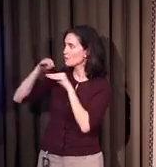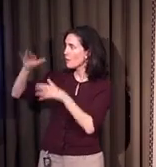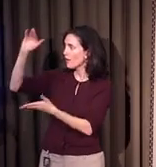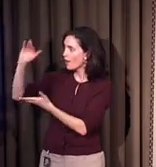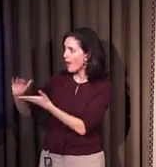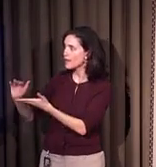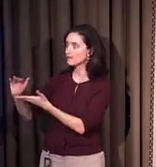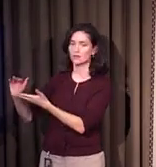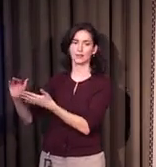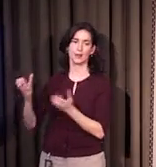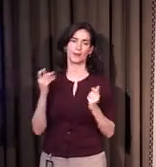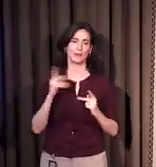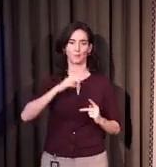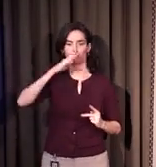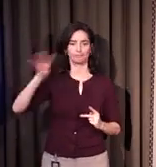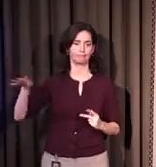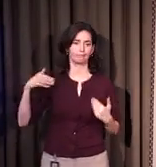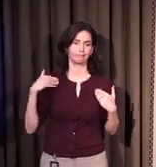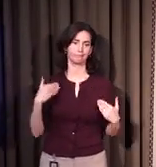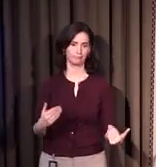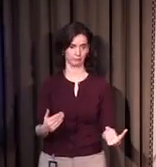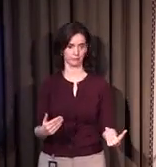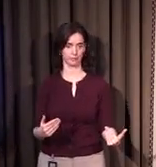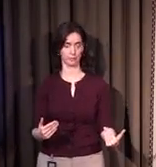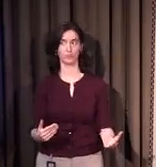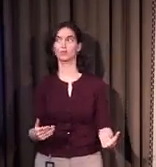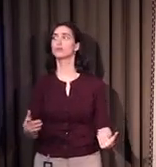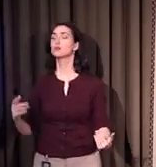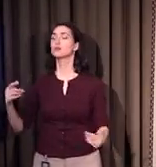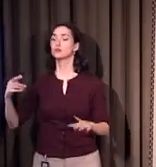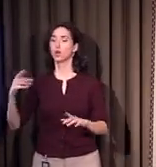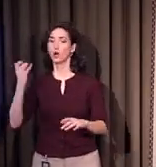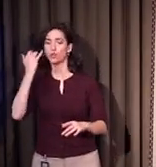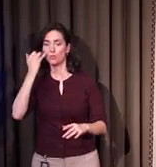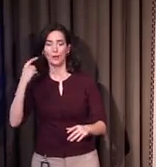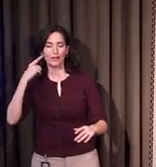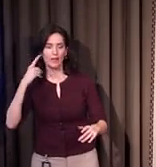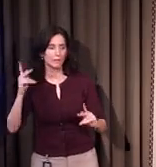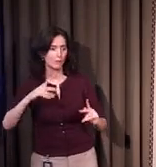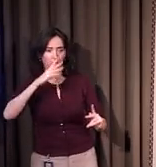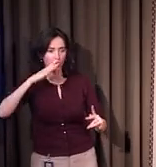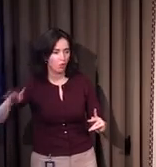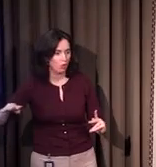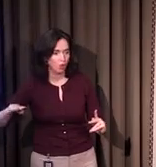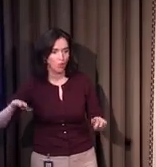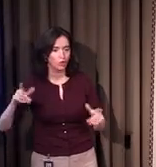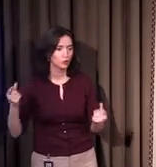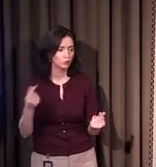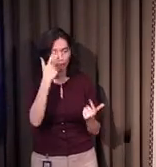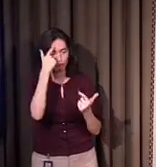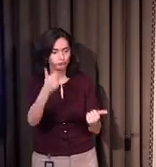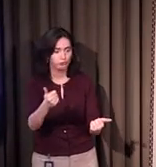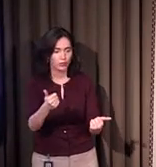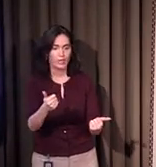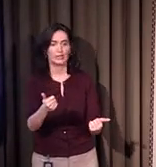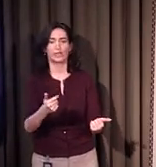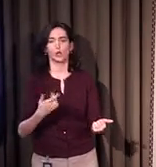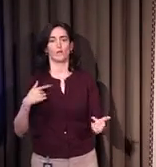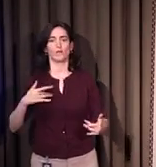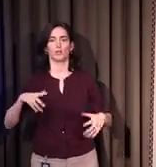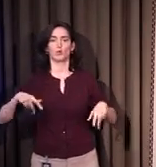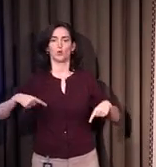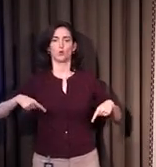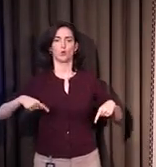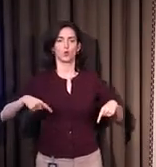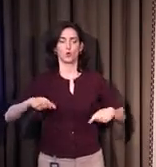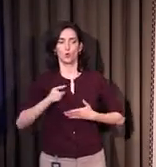in Louisiana. And anytime we hear about that, we are on pins and needles over the next couple of weeks, hoping, praying